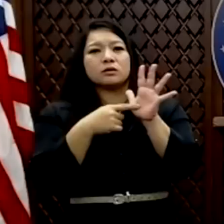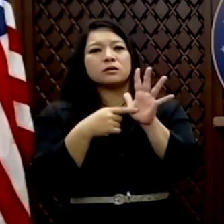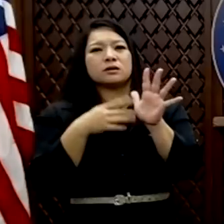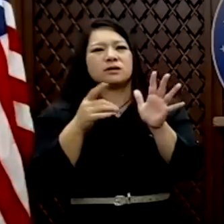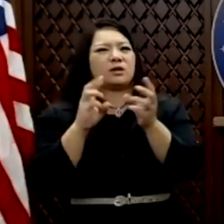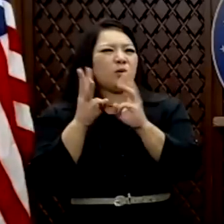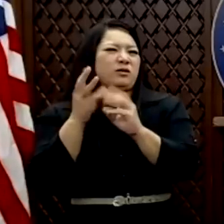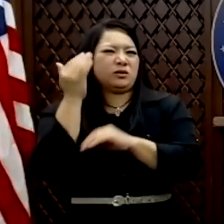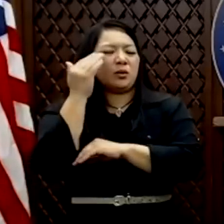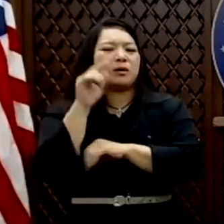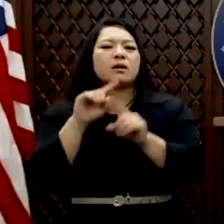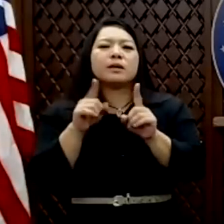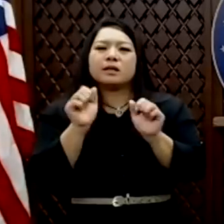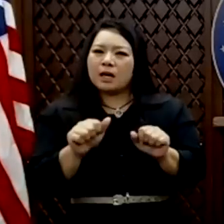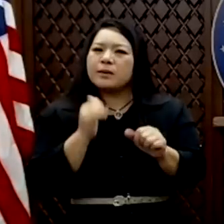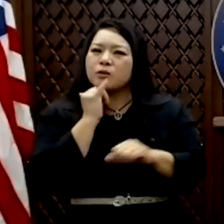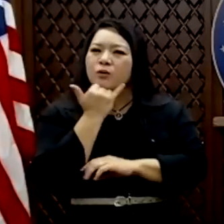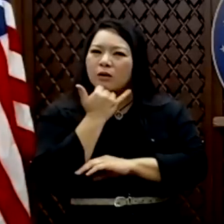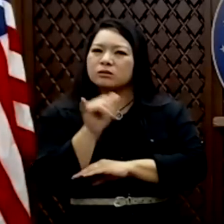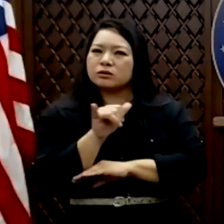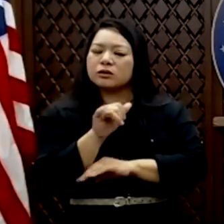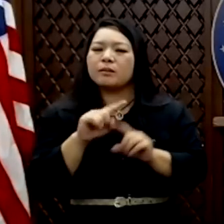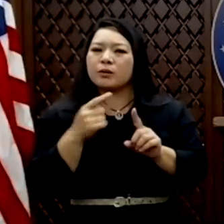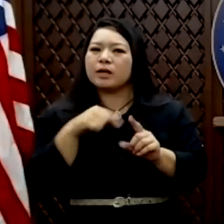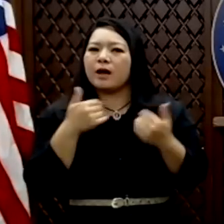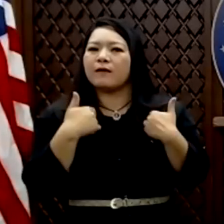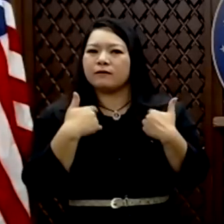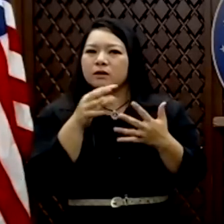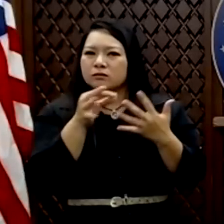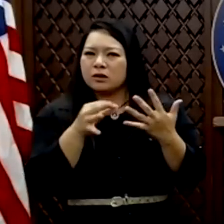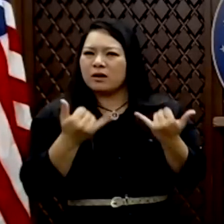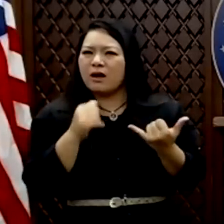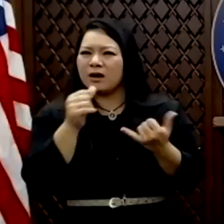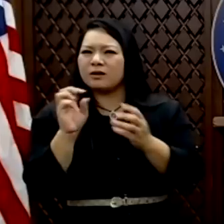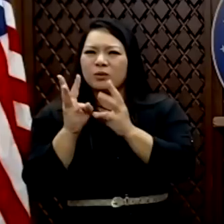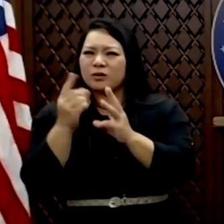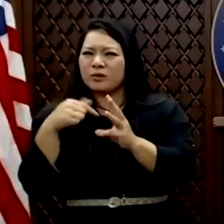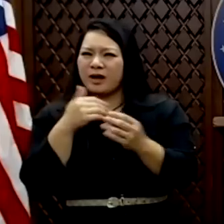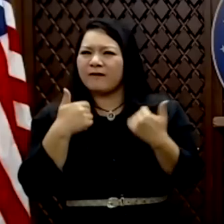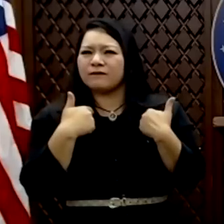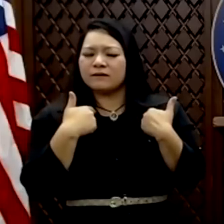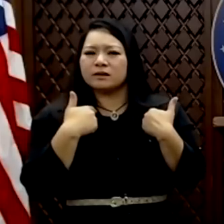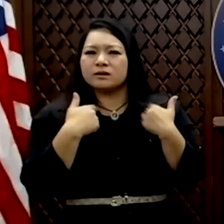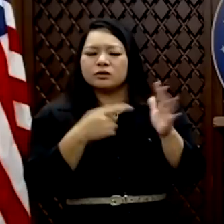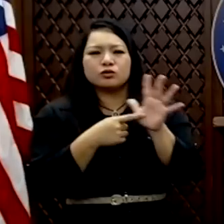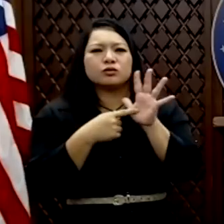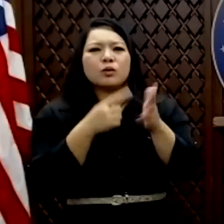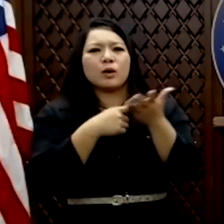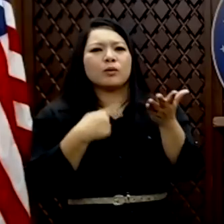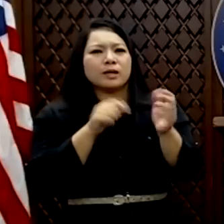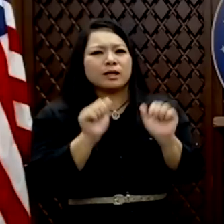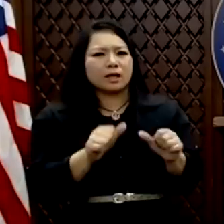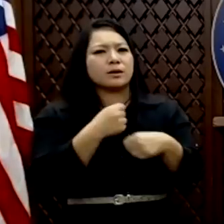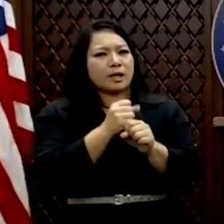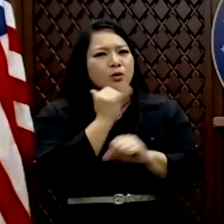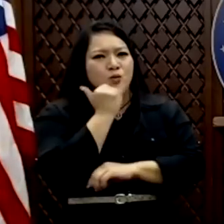forecast, but it can be wrong. But we actually have the opportunity, not like the weather, we actually have an opportunity to do what we can to make